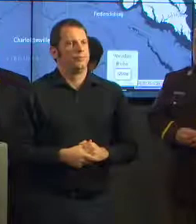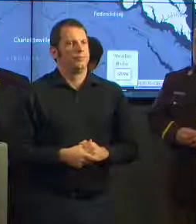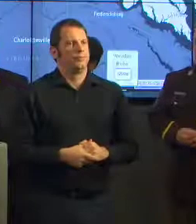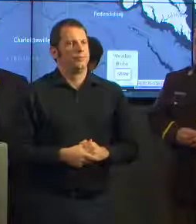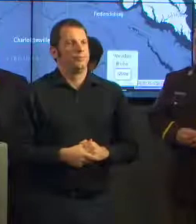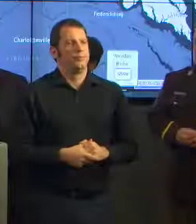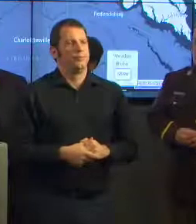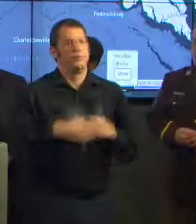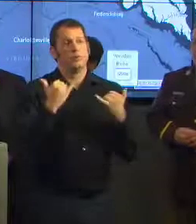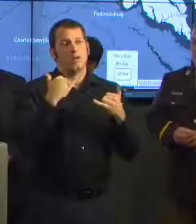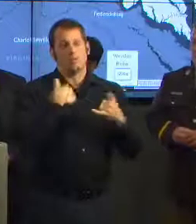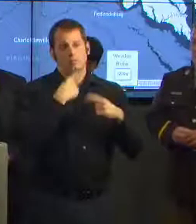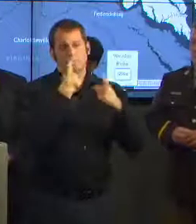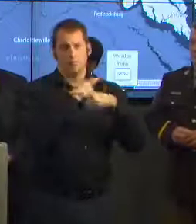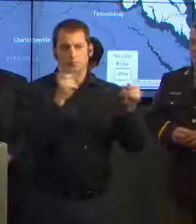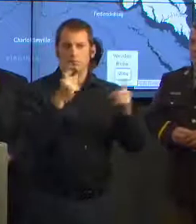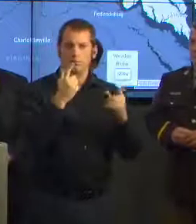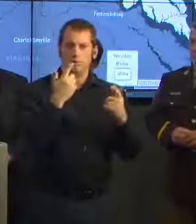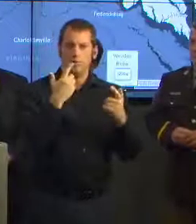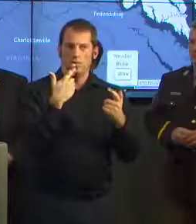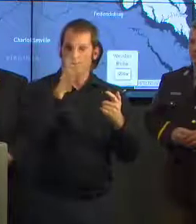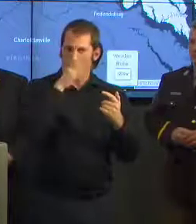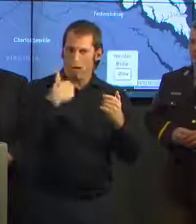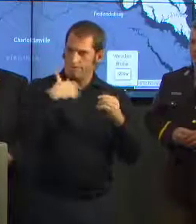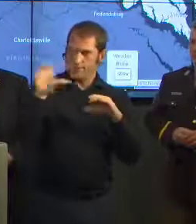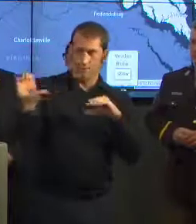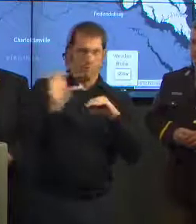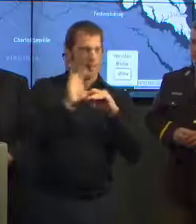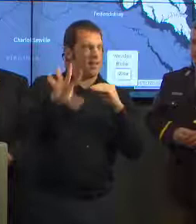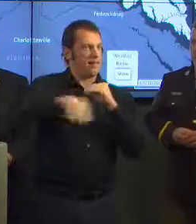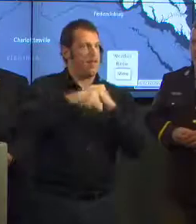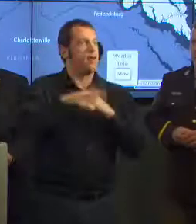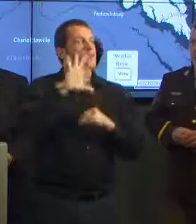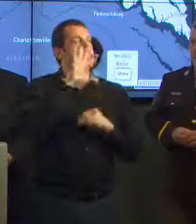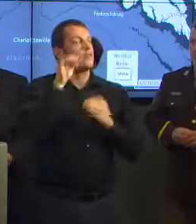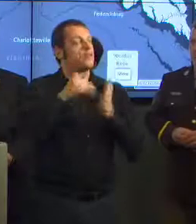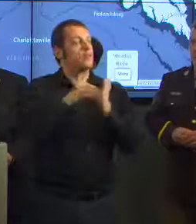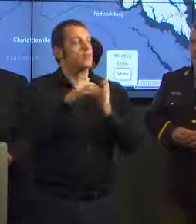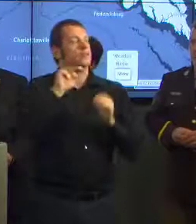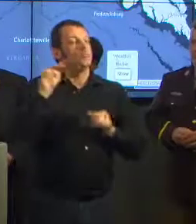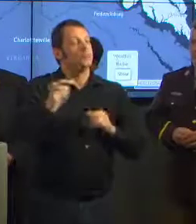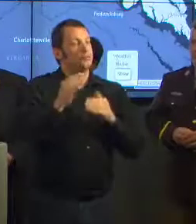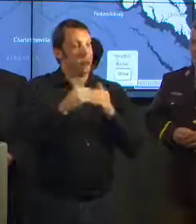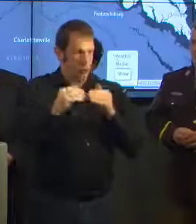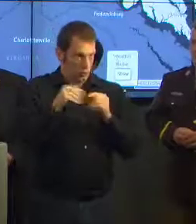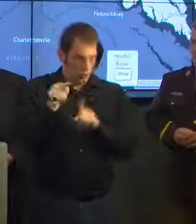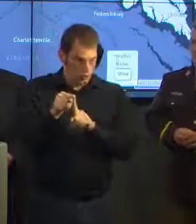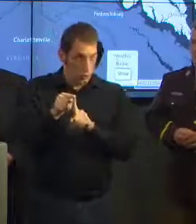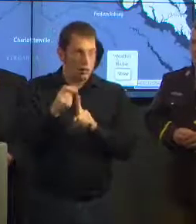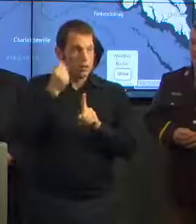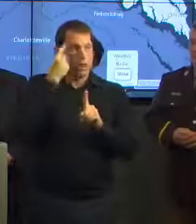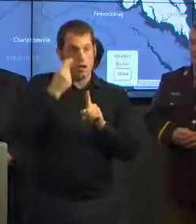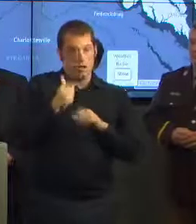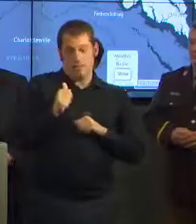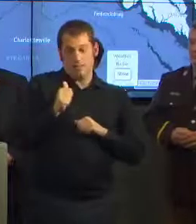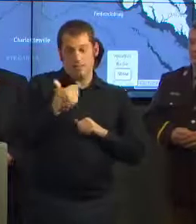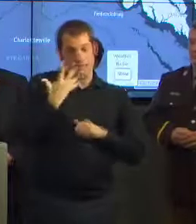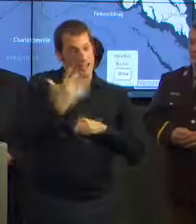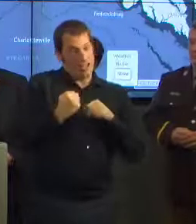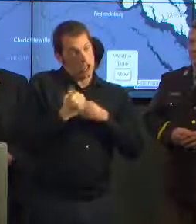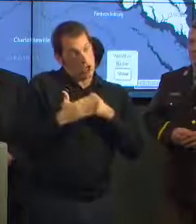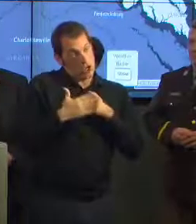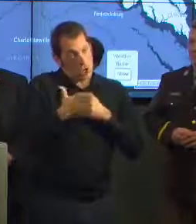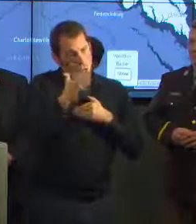new funding, $10 million each year for the next 5 years to support our